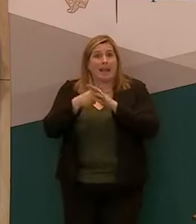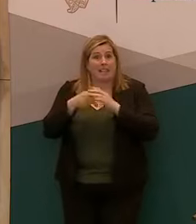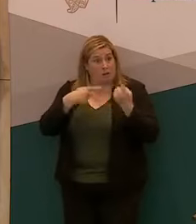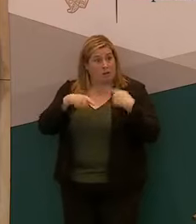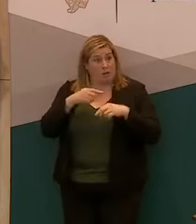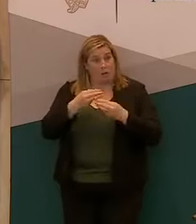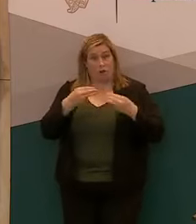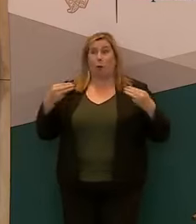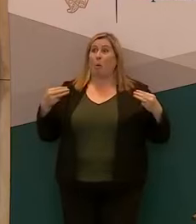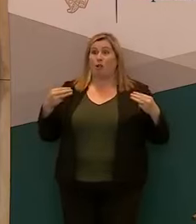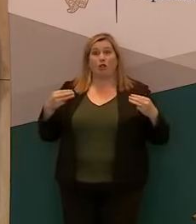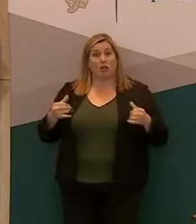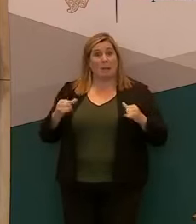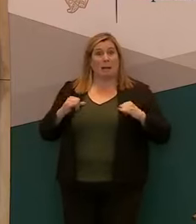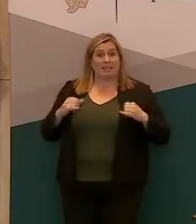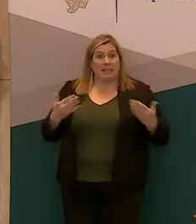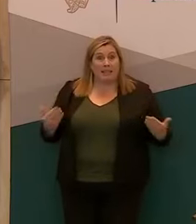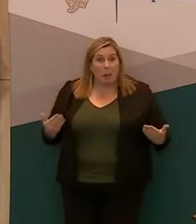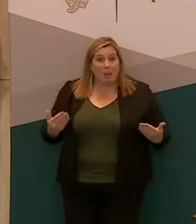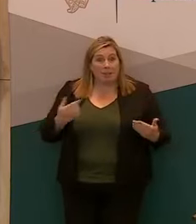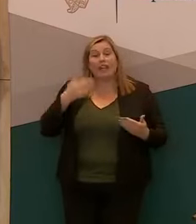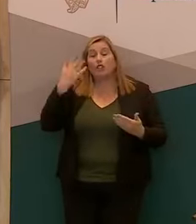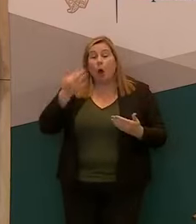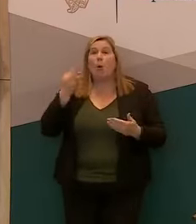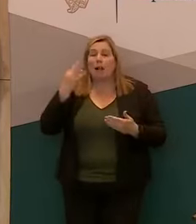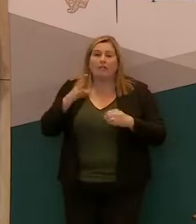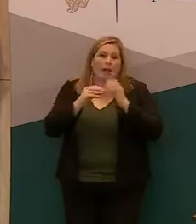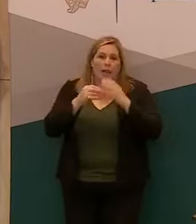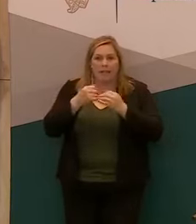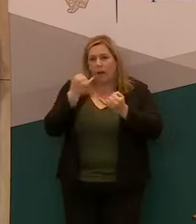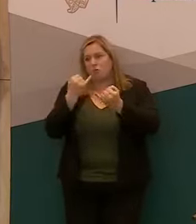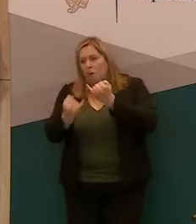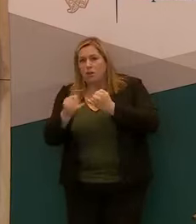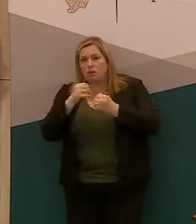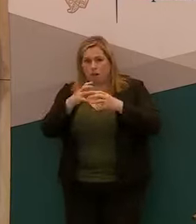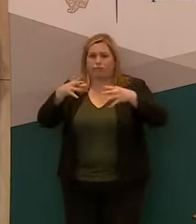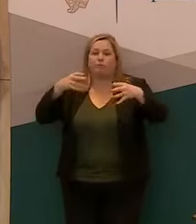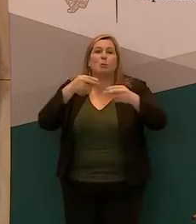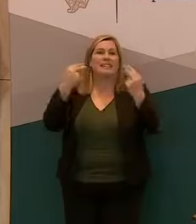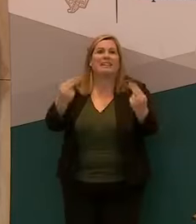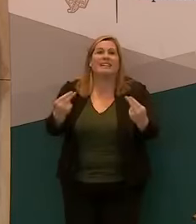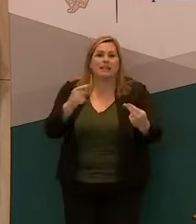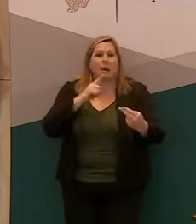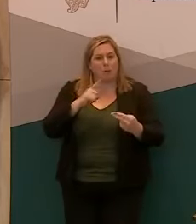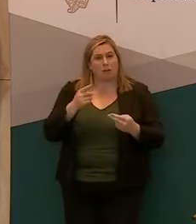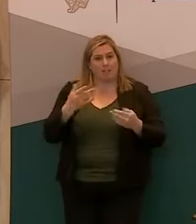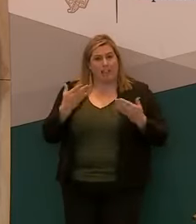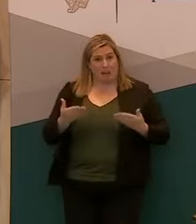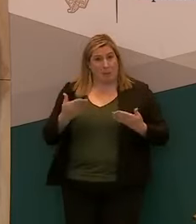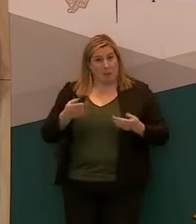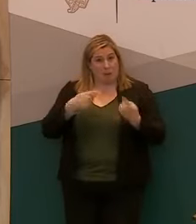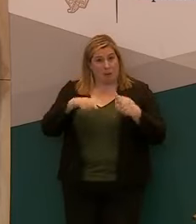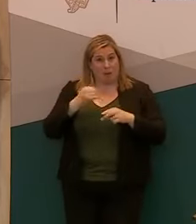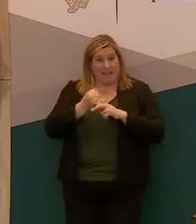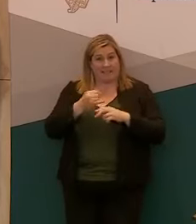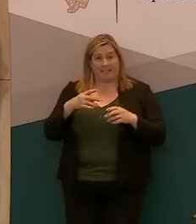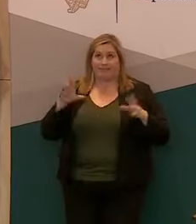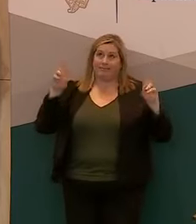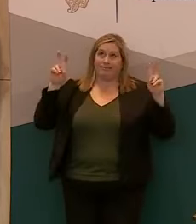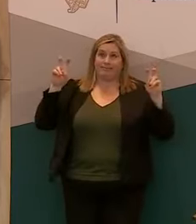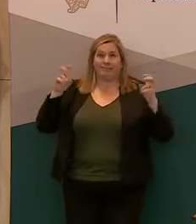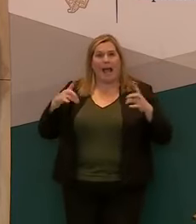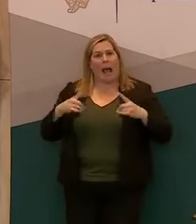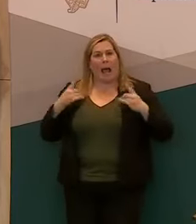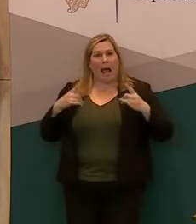capacity at the moment? I know if things go wrong, we'll definitely need it. But are we in a kind of situation where, a happy situation, where we have so